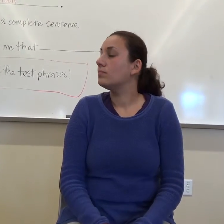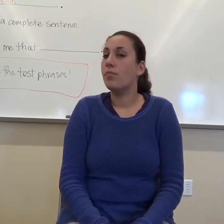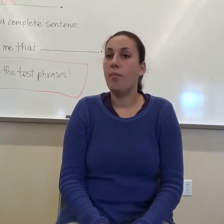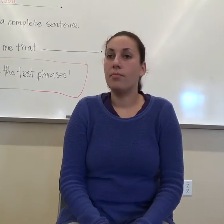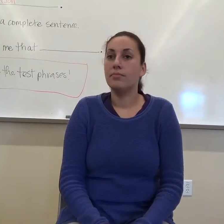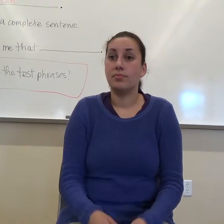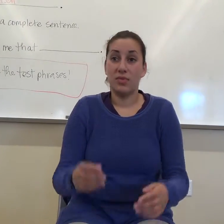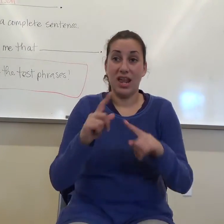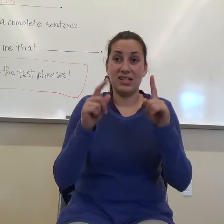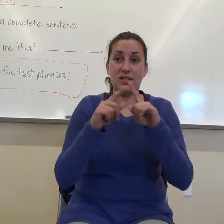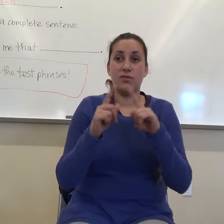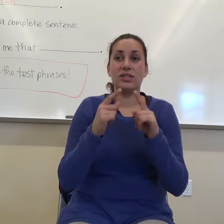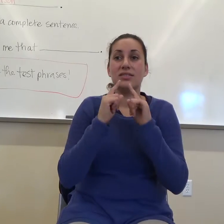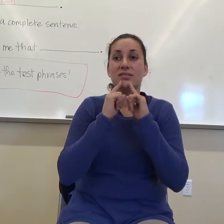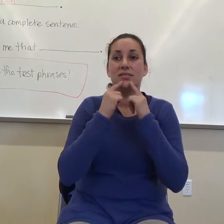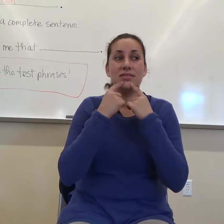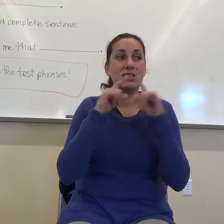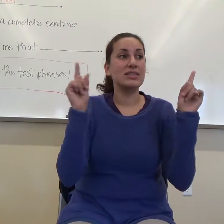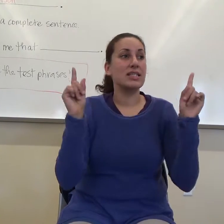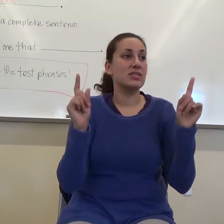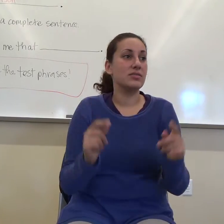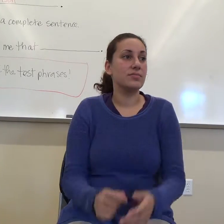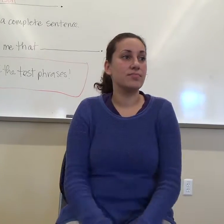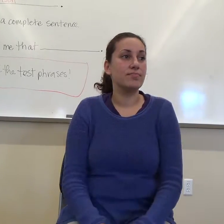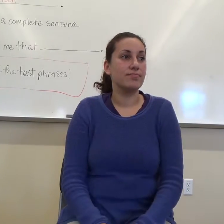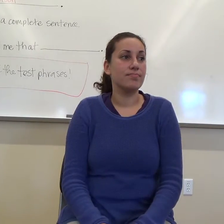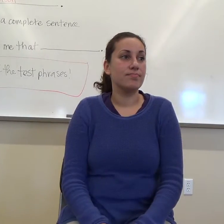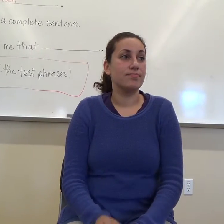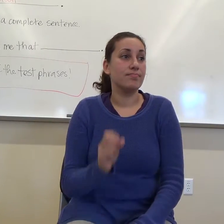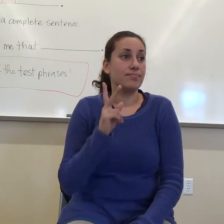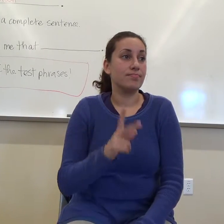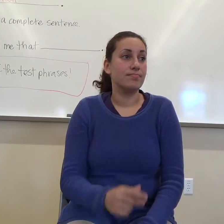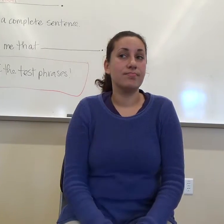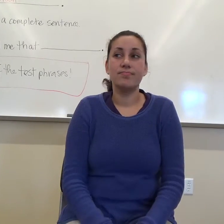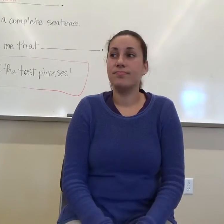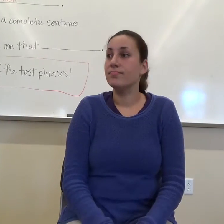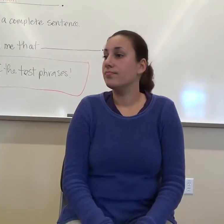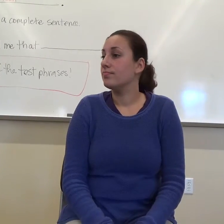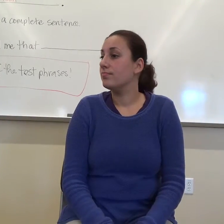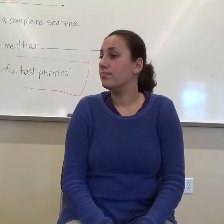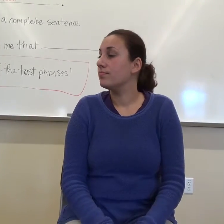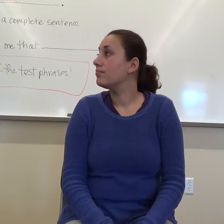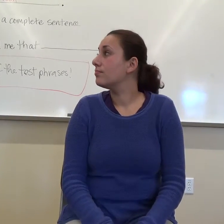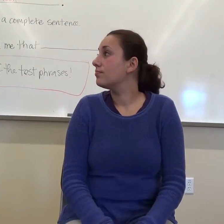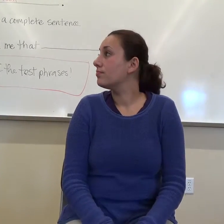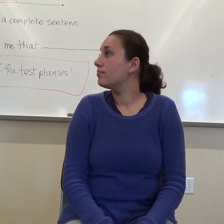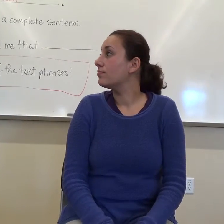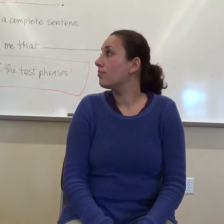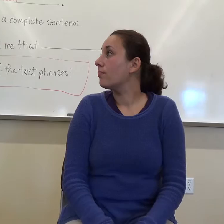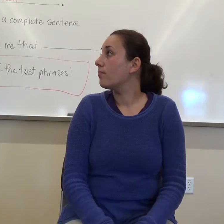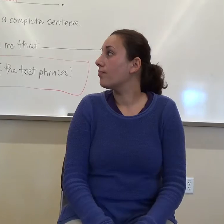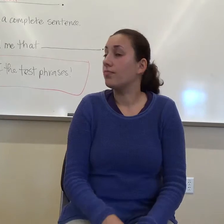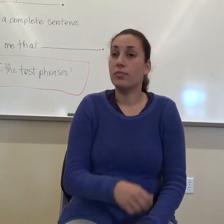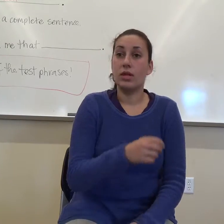Yeah, the answers to these questions, okay? They're one grade level